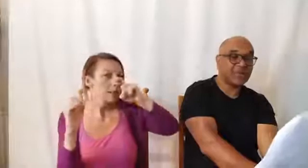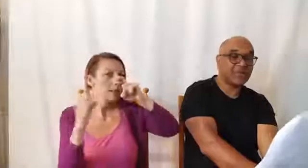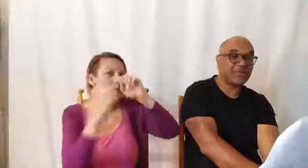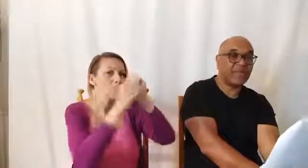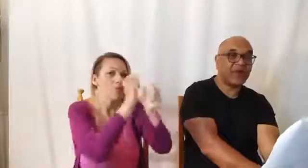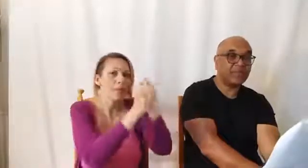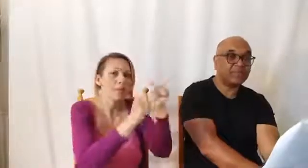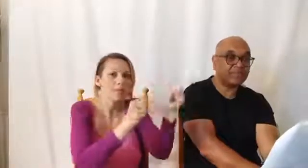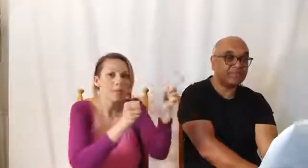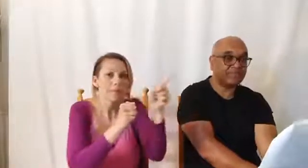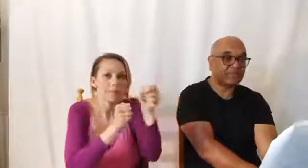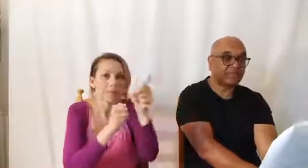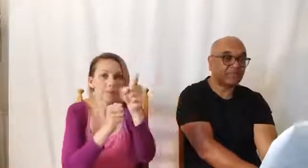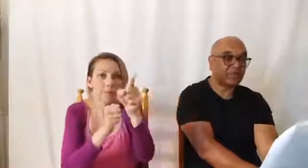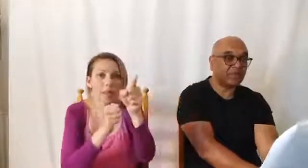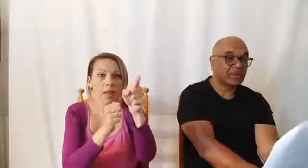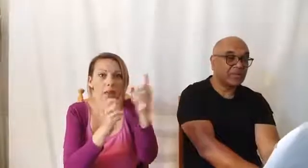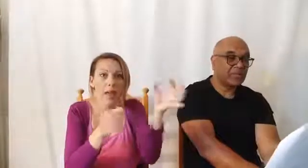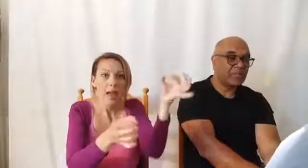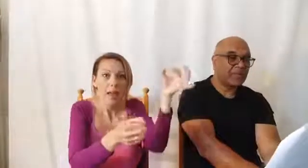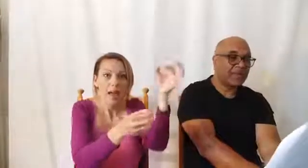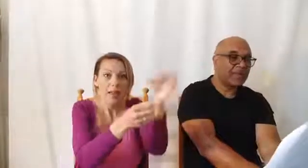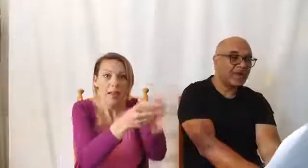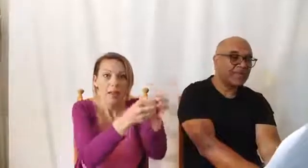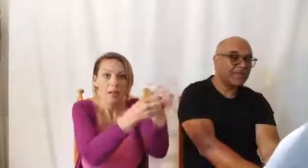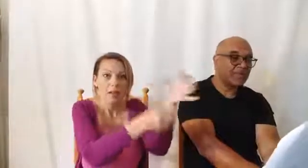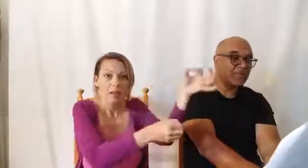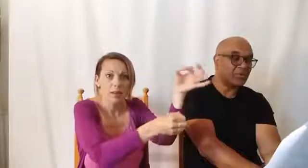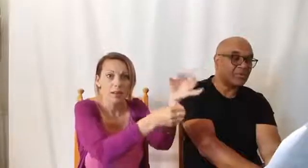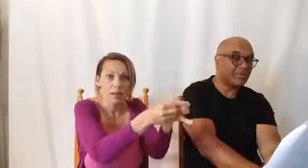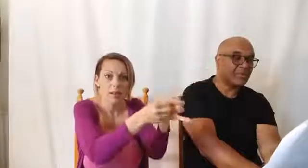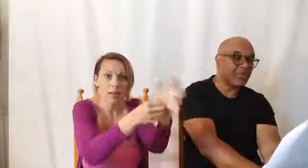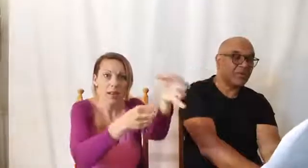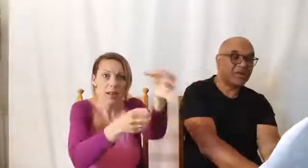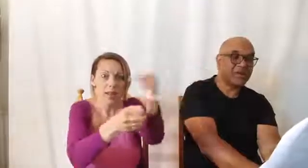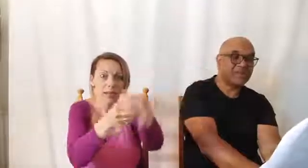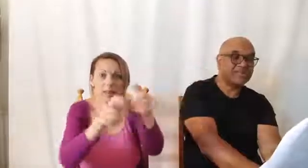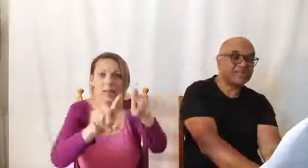their homes. Ben laughed and giggled at their dull lives in search